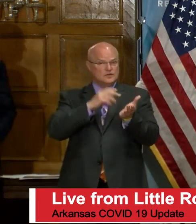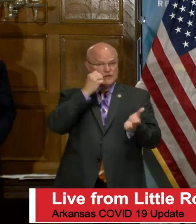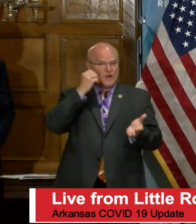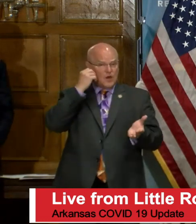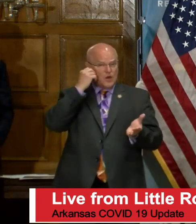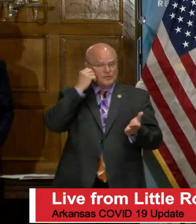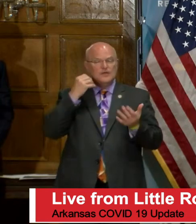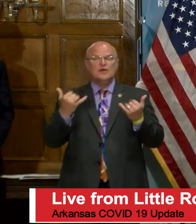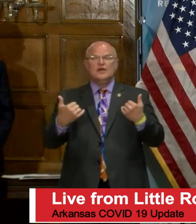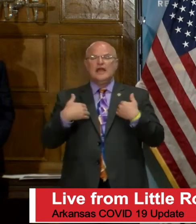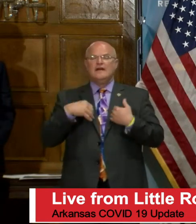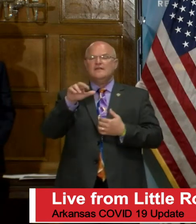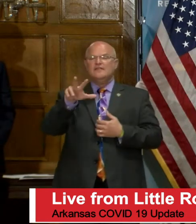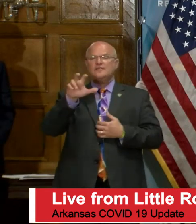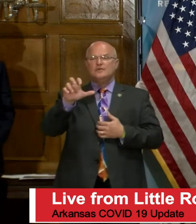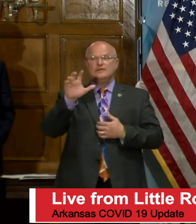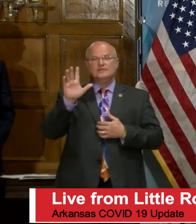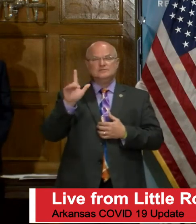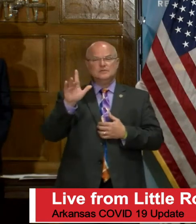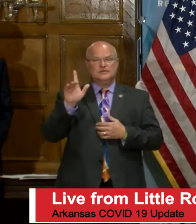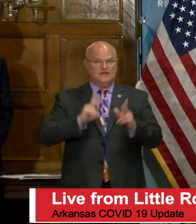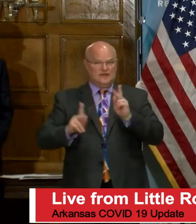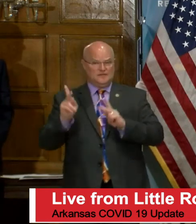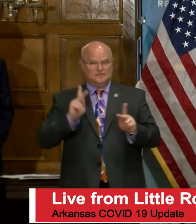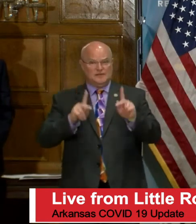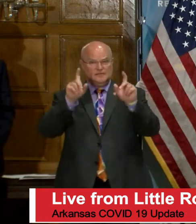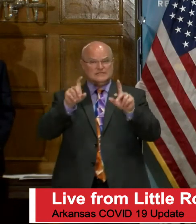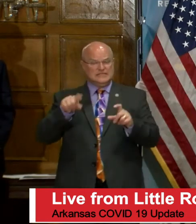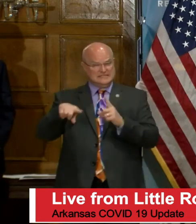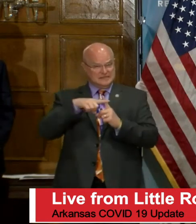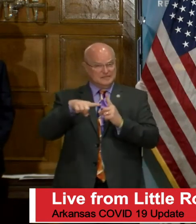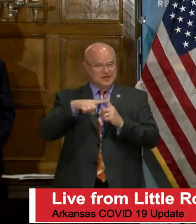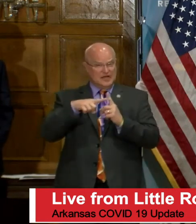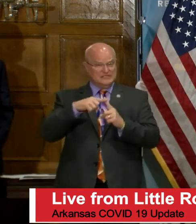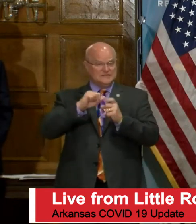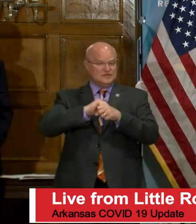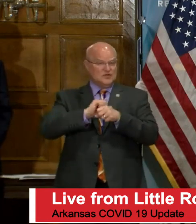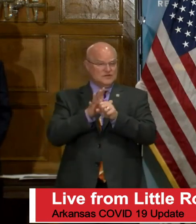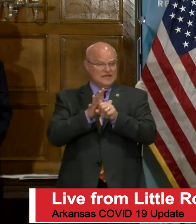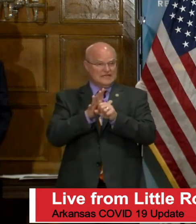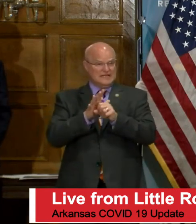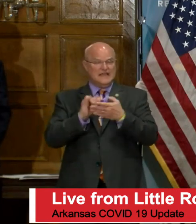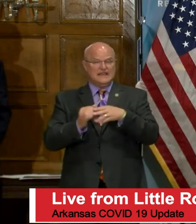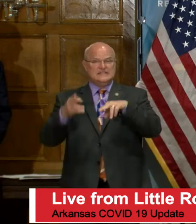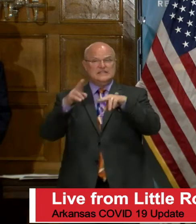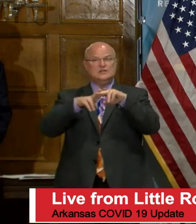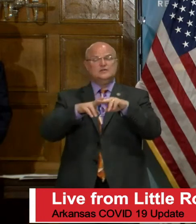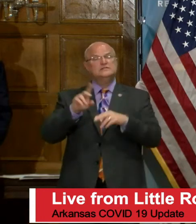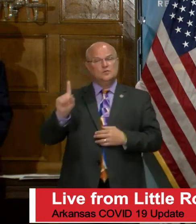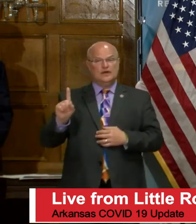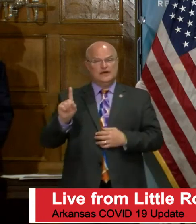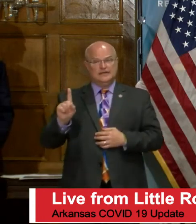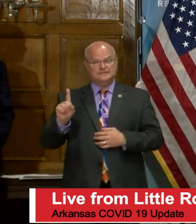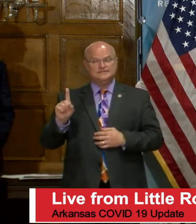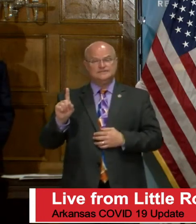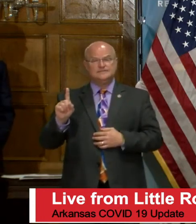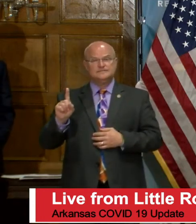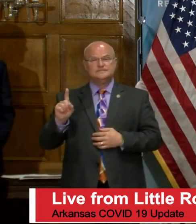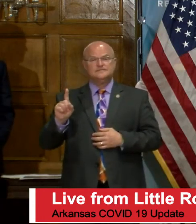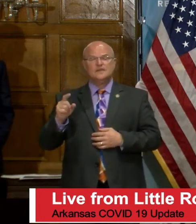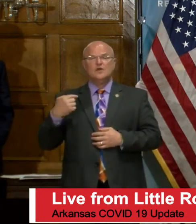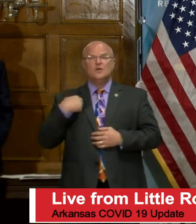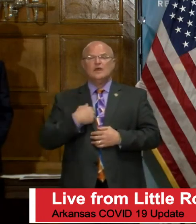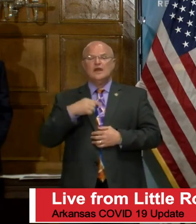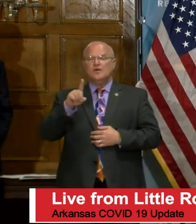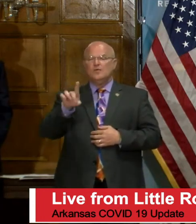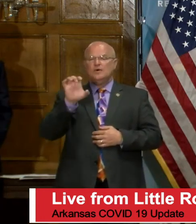We currently have 325 residents who have tested positive for COVID-19. That's an increase of 1 from yesterday. And